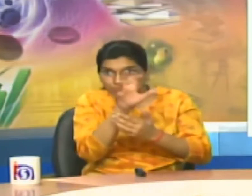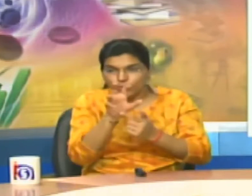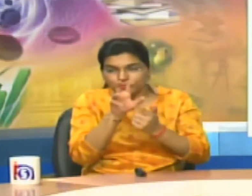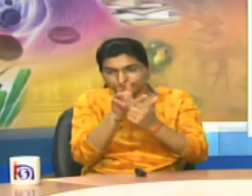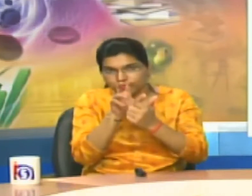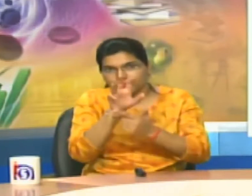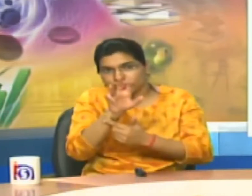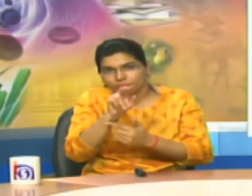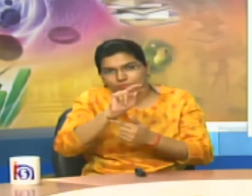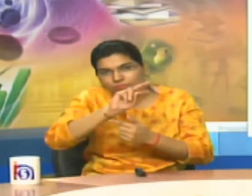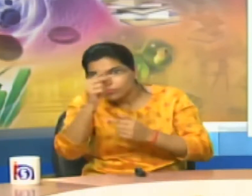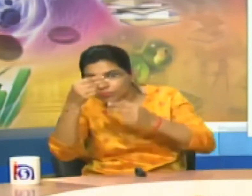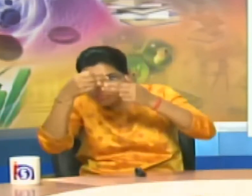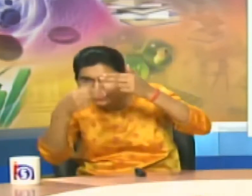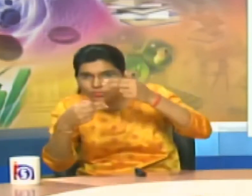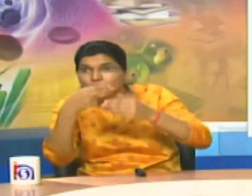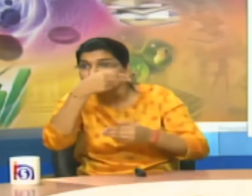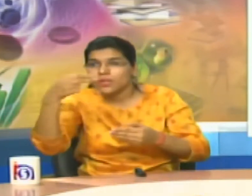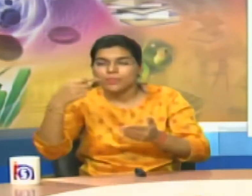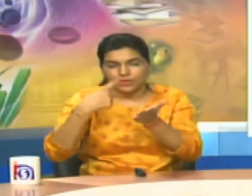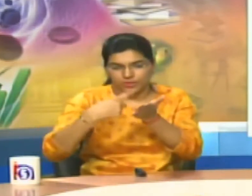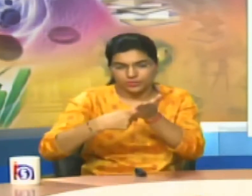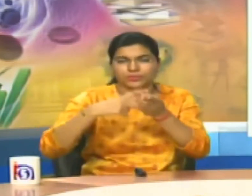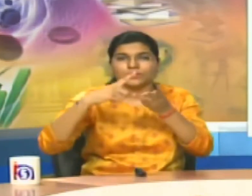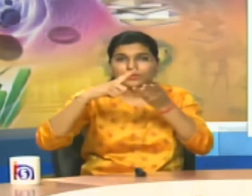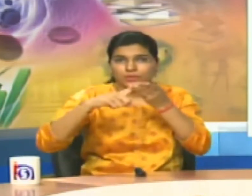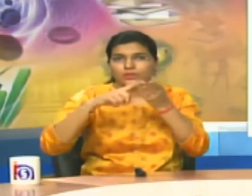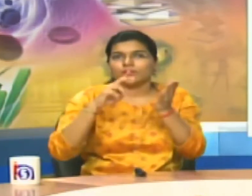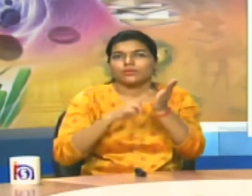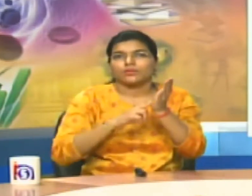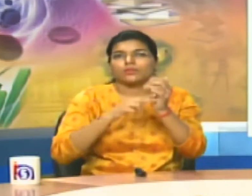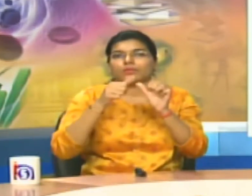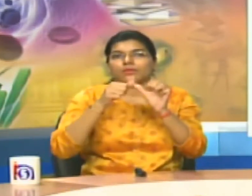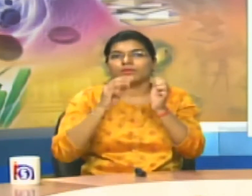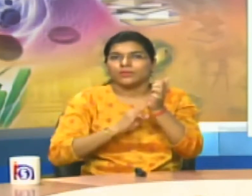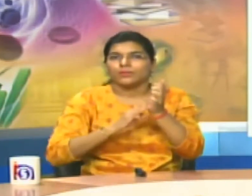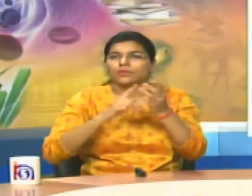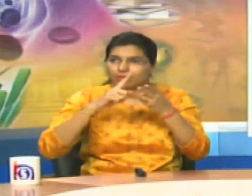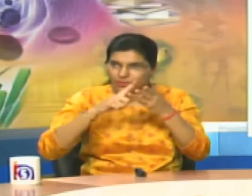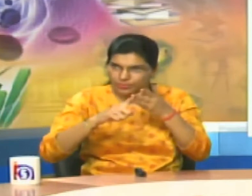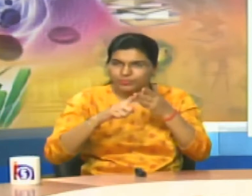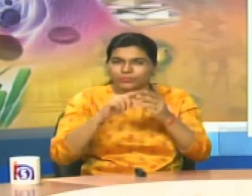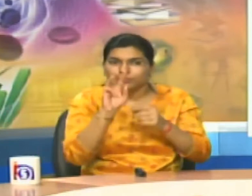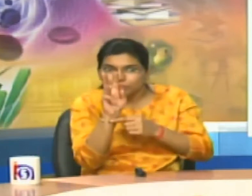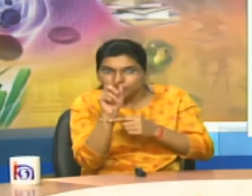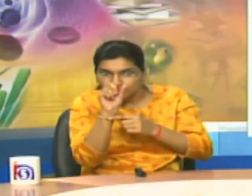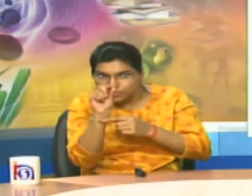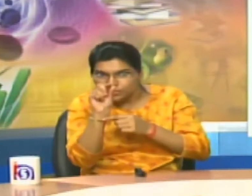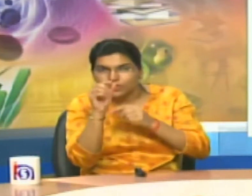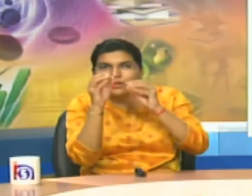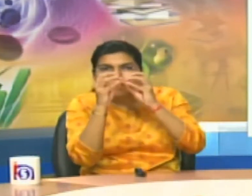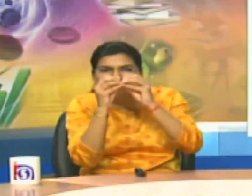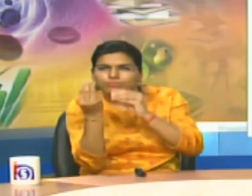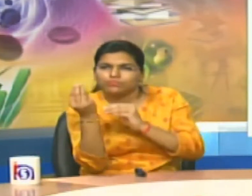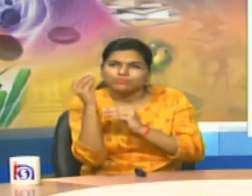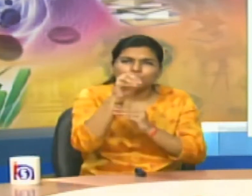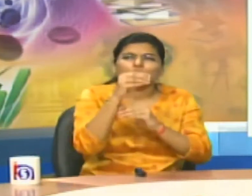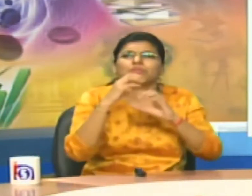Also, you can do the renaming. If you want to change the name of the previous file and you want to give another